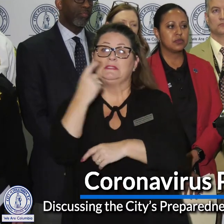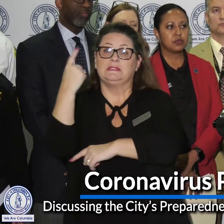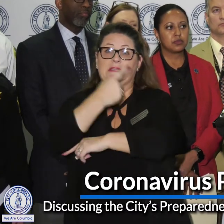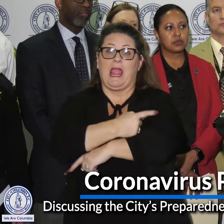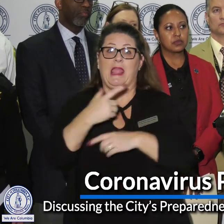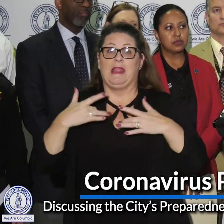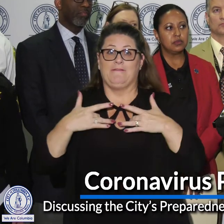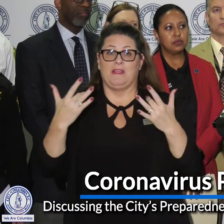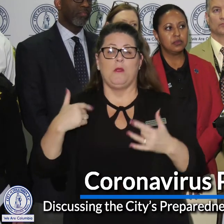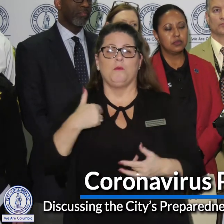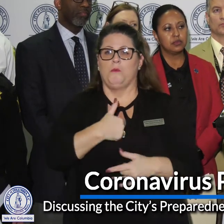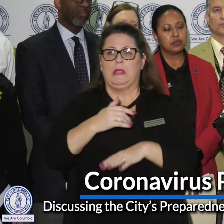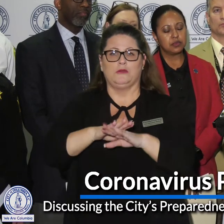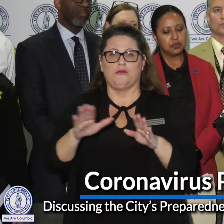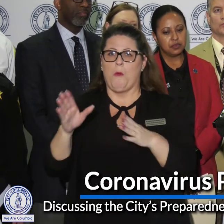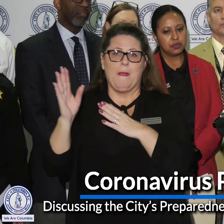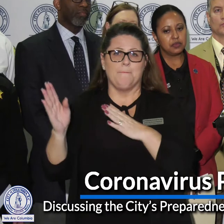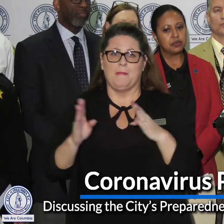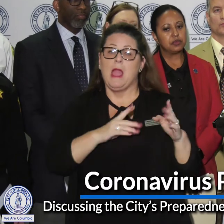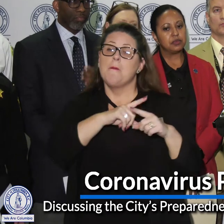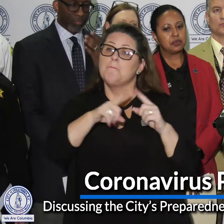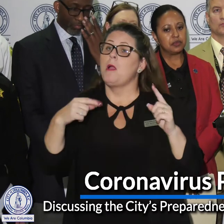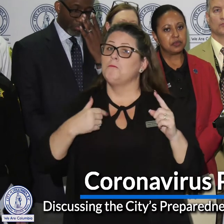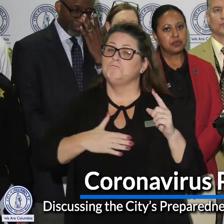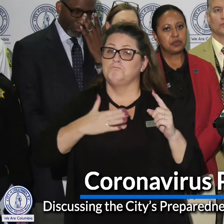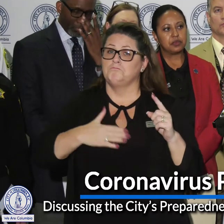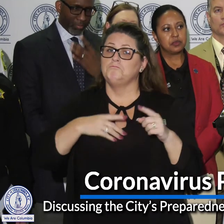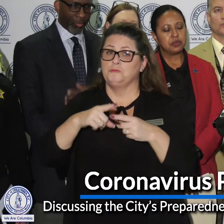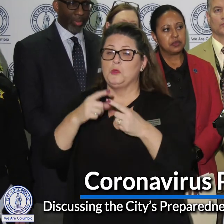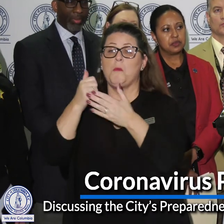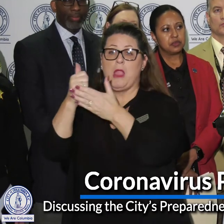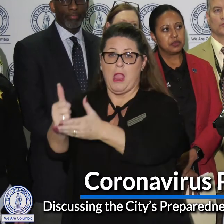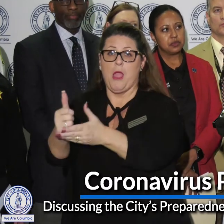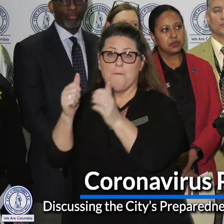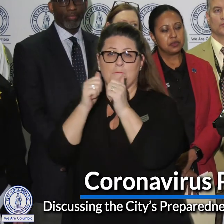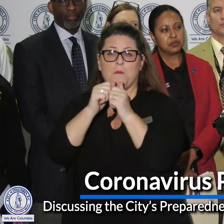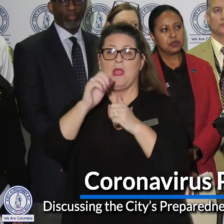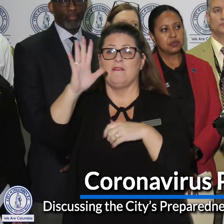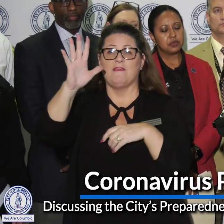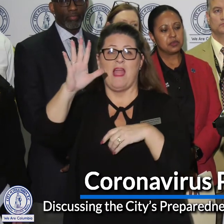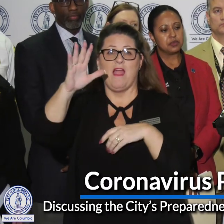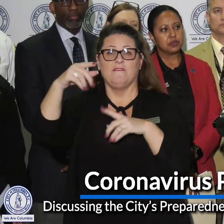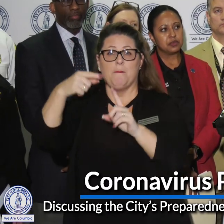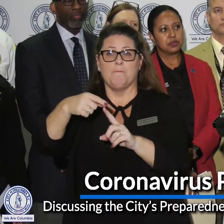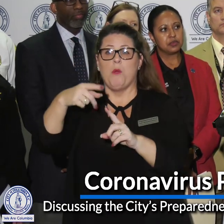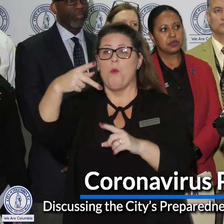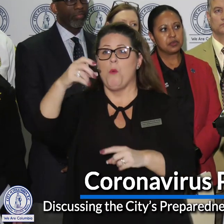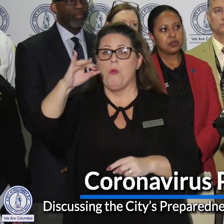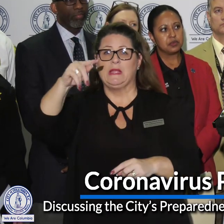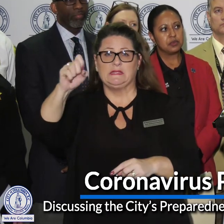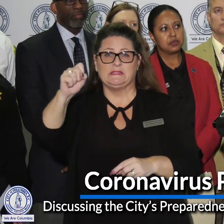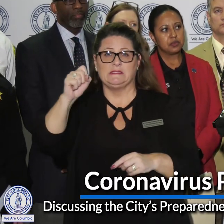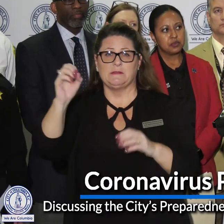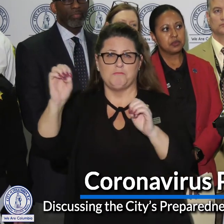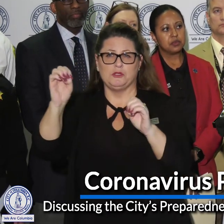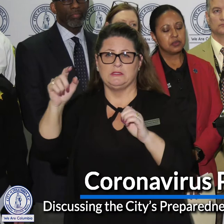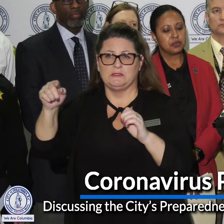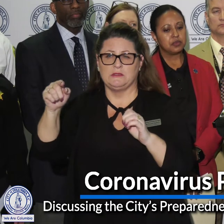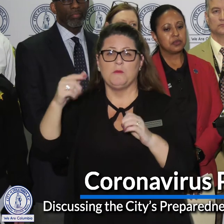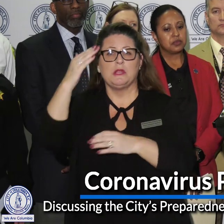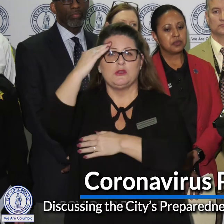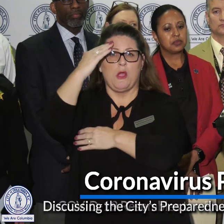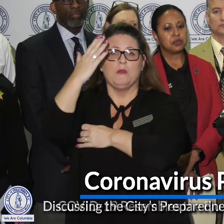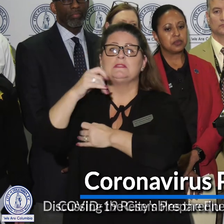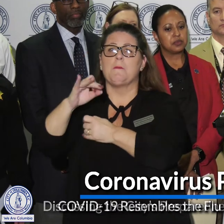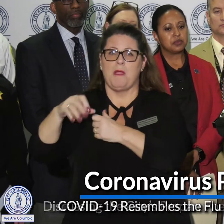certainly we help facilitate that happening, work with very closely with the Five Points Merchants Association. We did have some robust discussion. Some of you were